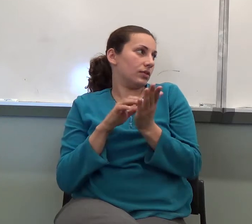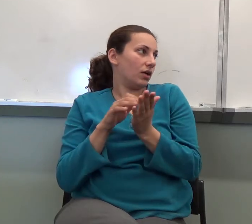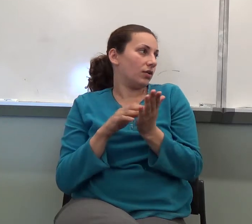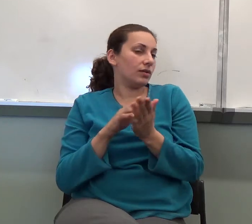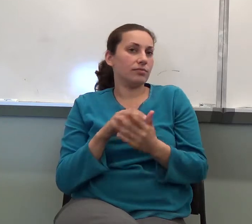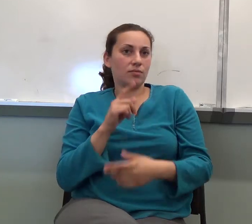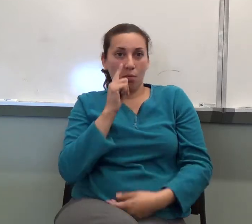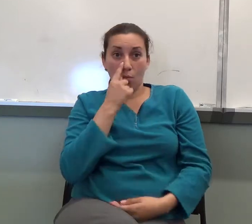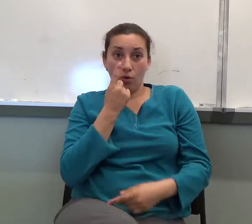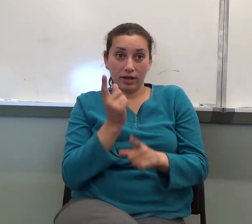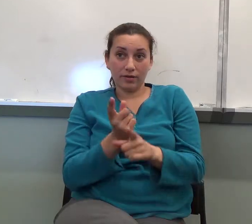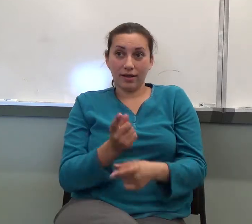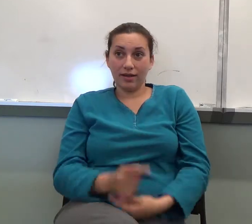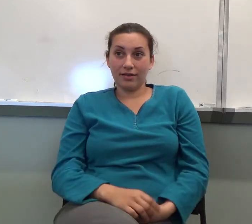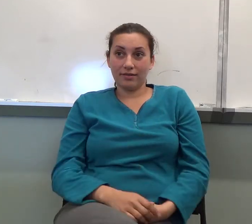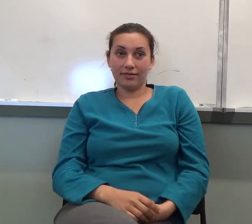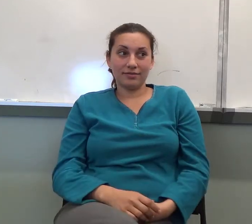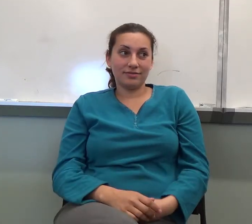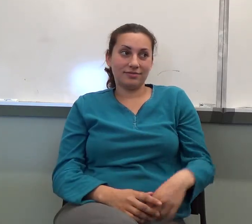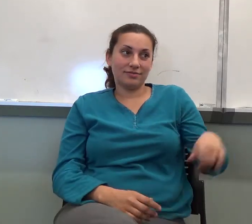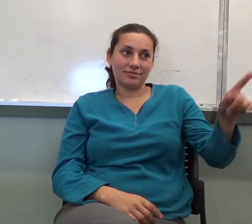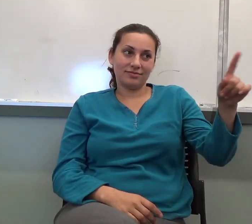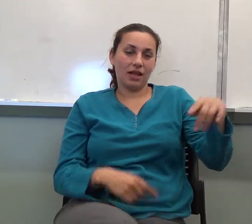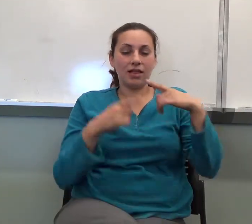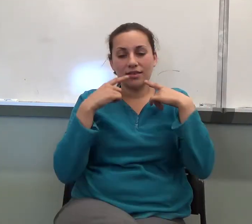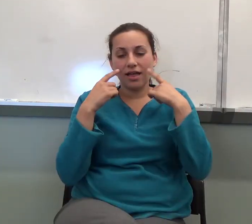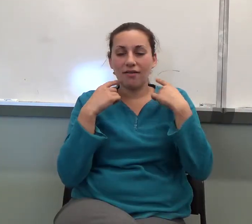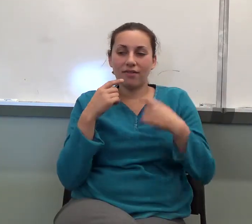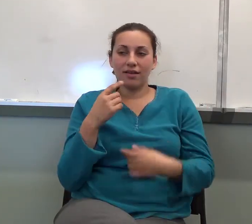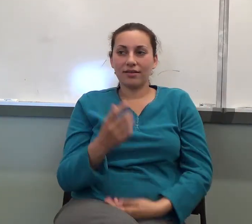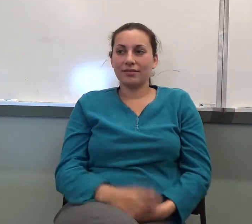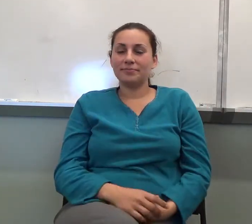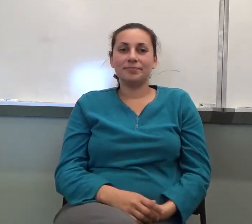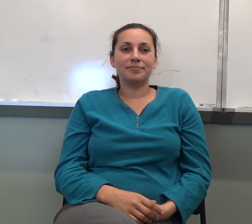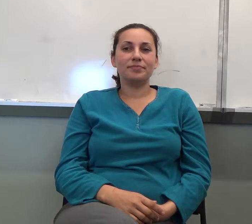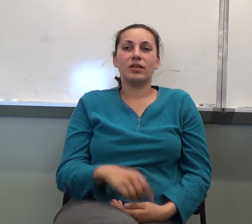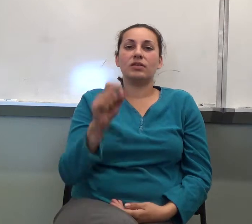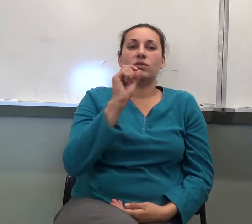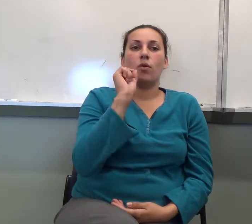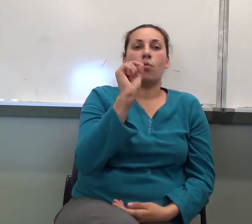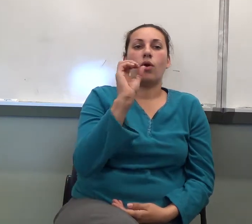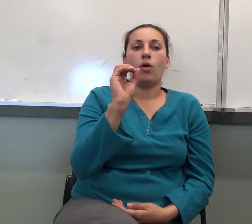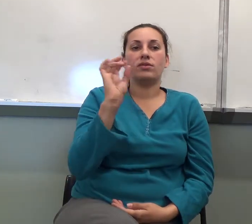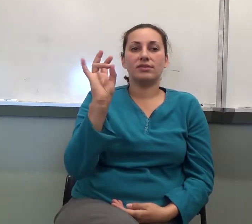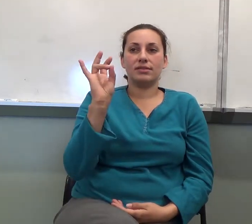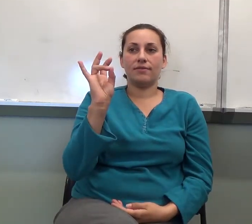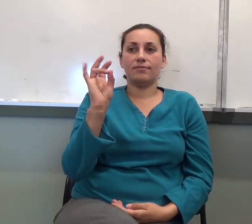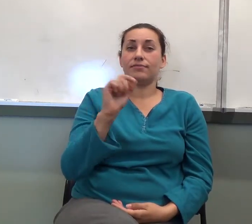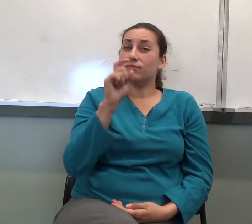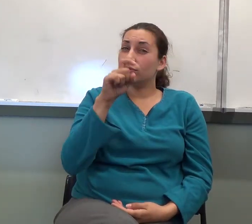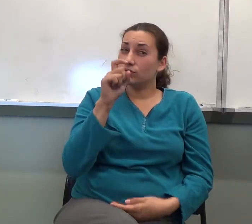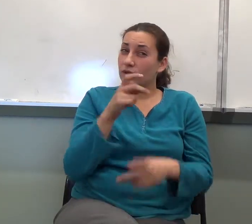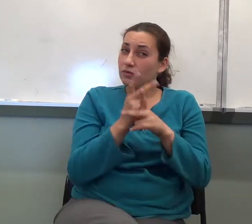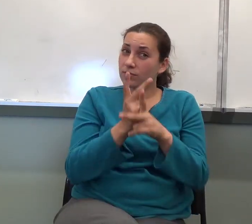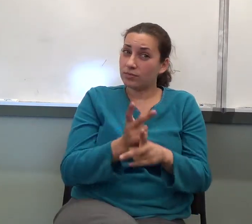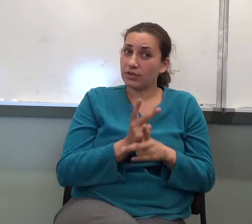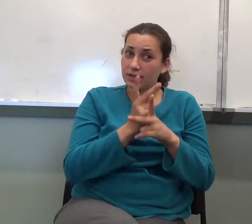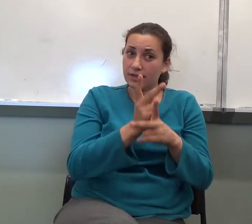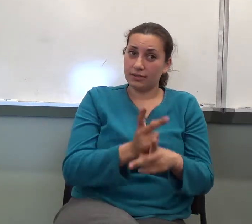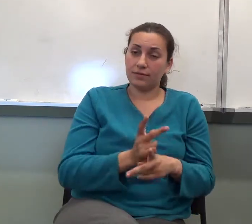Boring, huh? 0.07. All right, now, this is where you have to be a little bit careful with these.